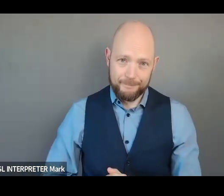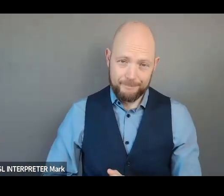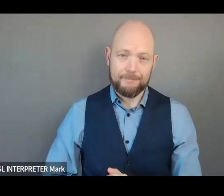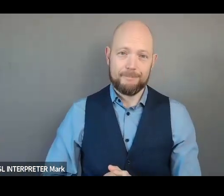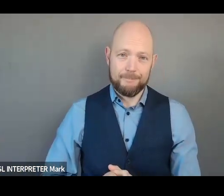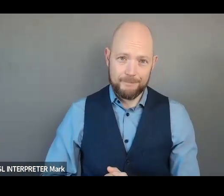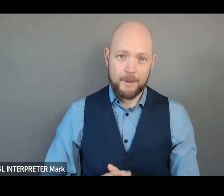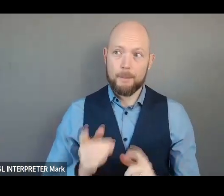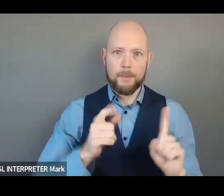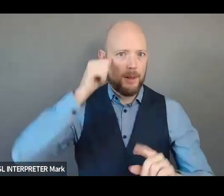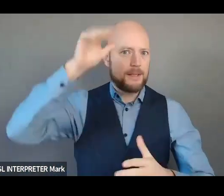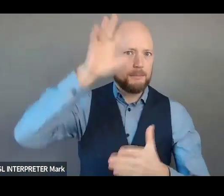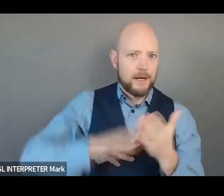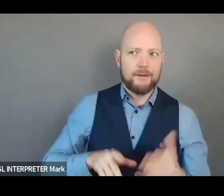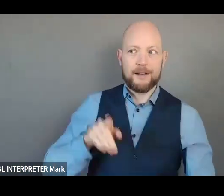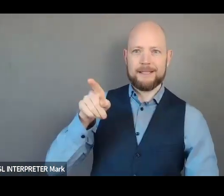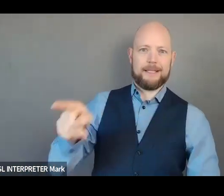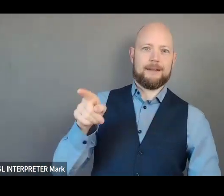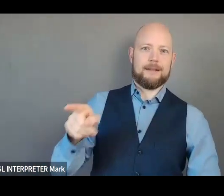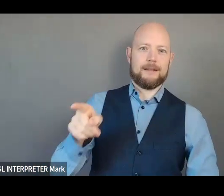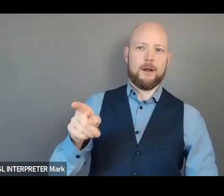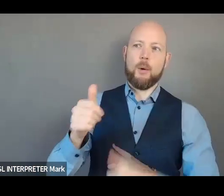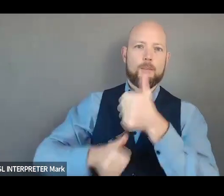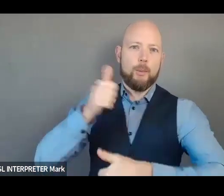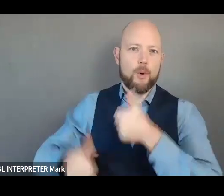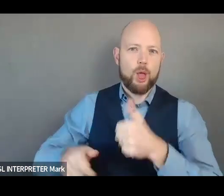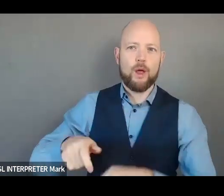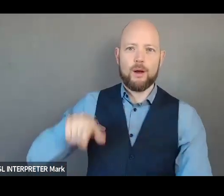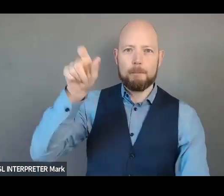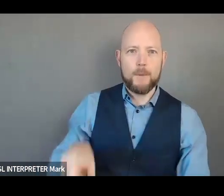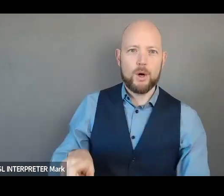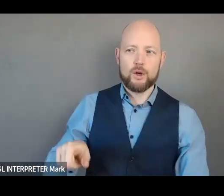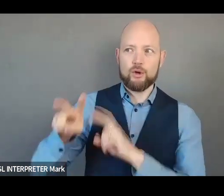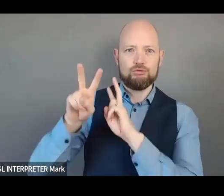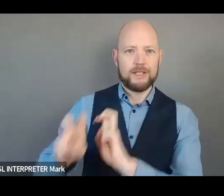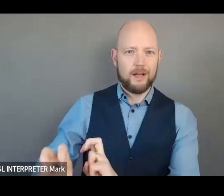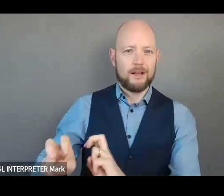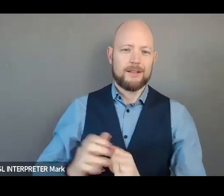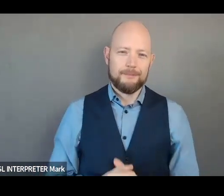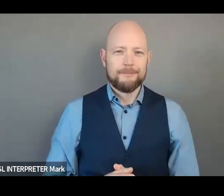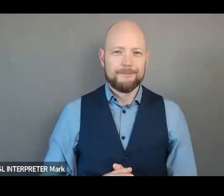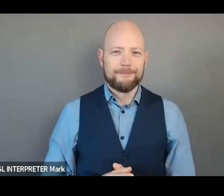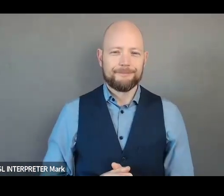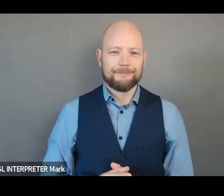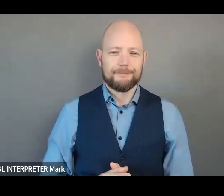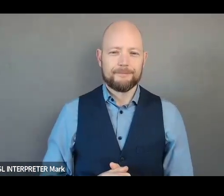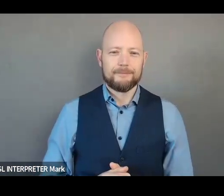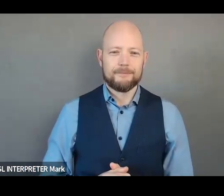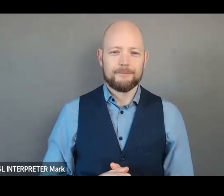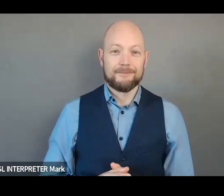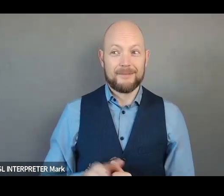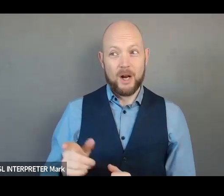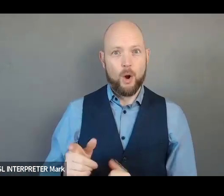researcher. Now, obviously, some of this might be more discipline specific, some of it is less discipline specific, but these pressures are